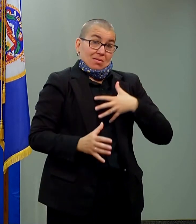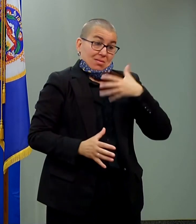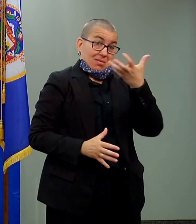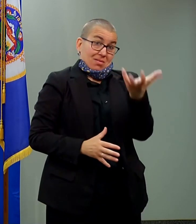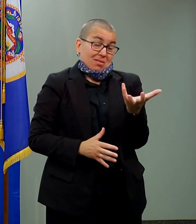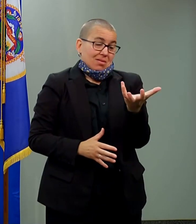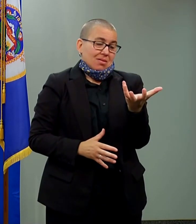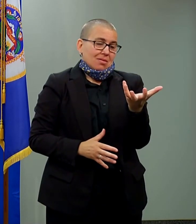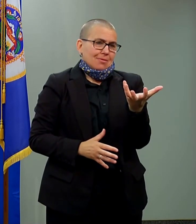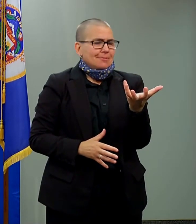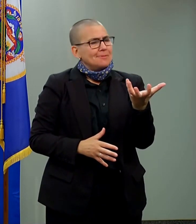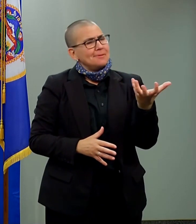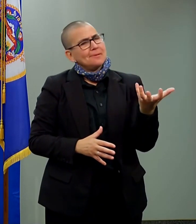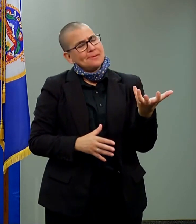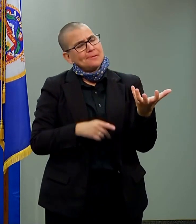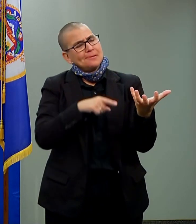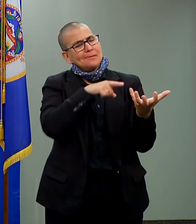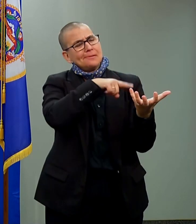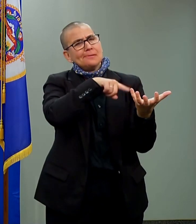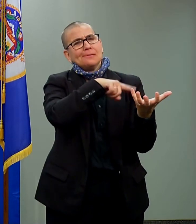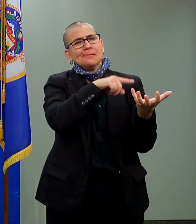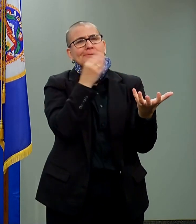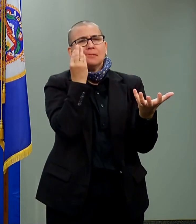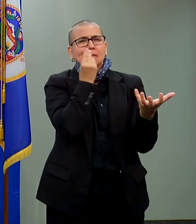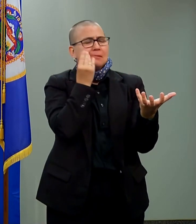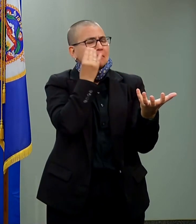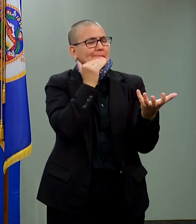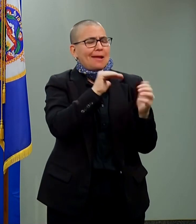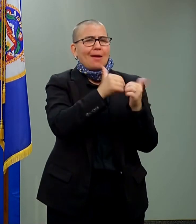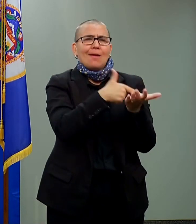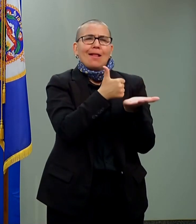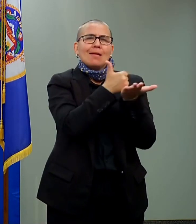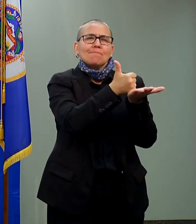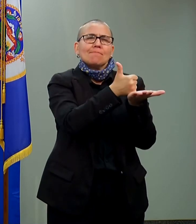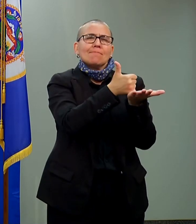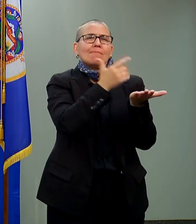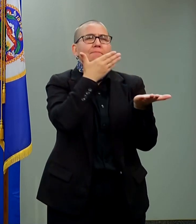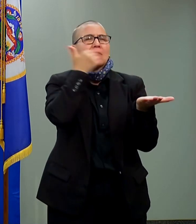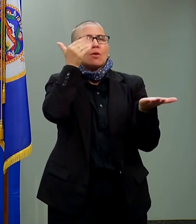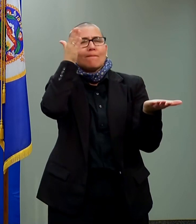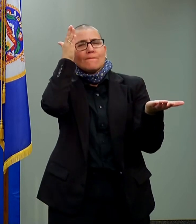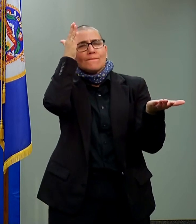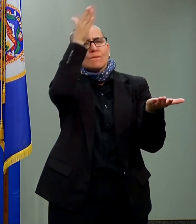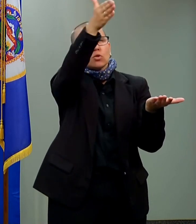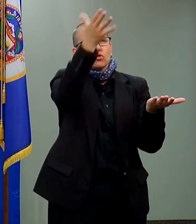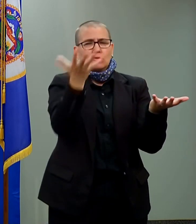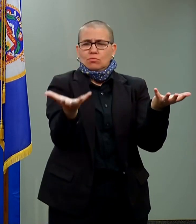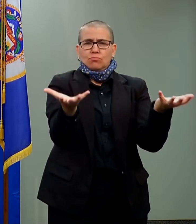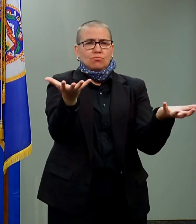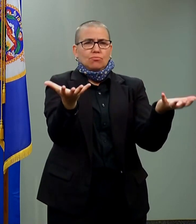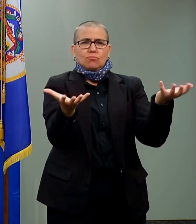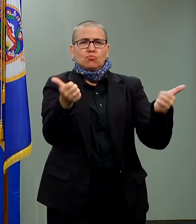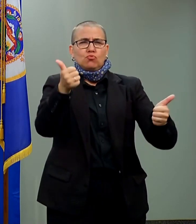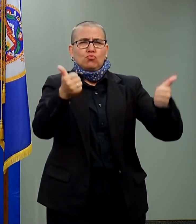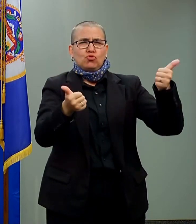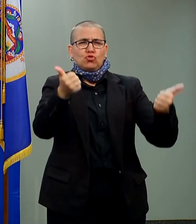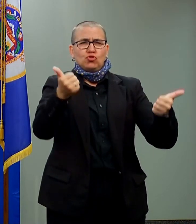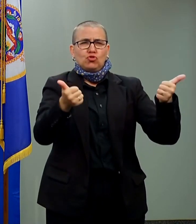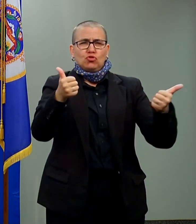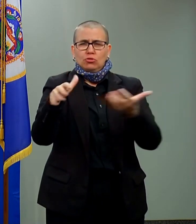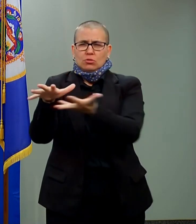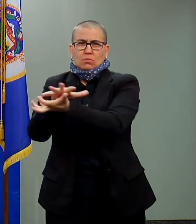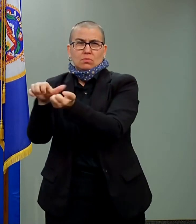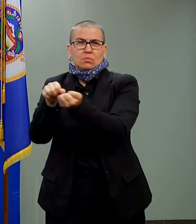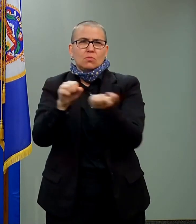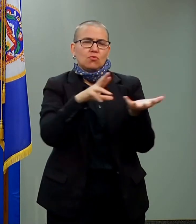the governor and Mayor Frye's sentiments of gratitude and extreme appreciation for those